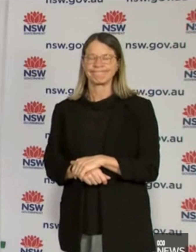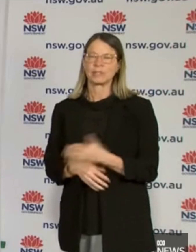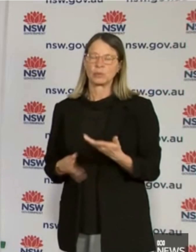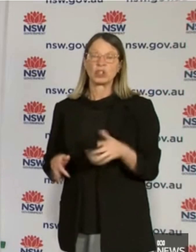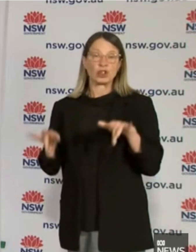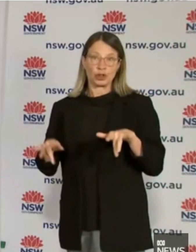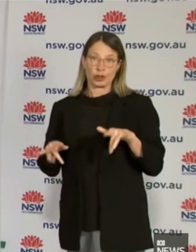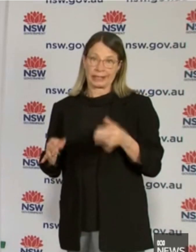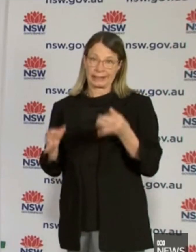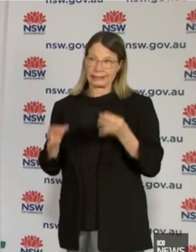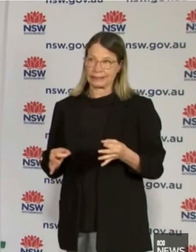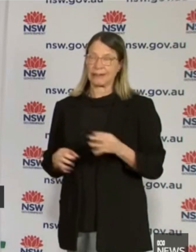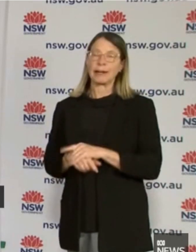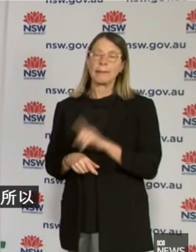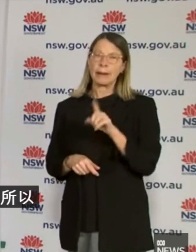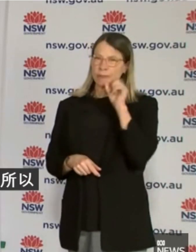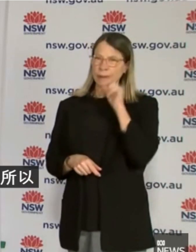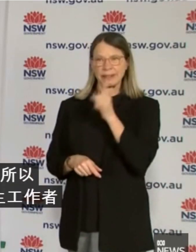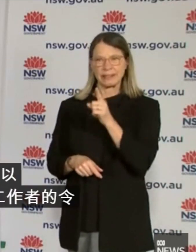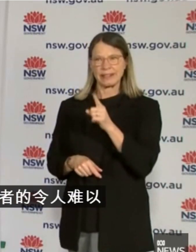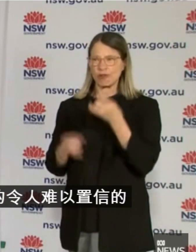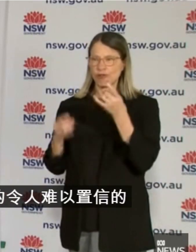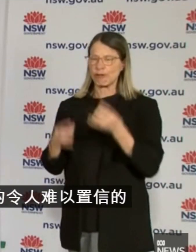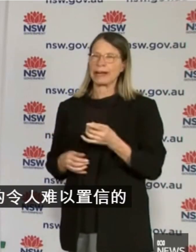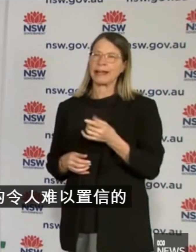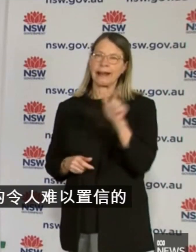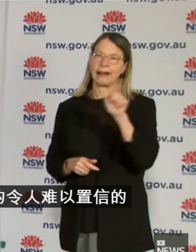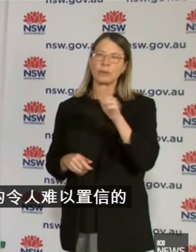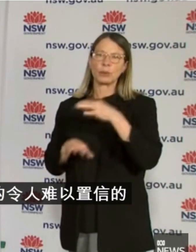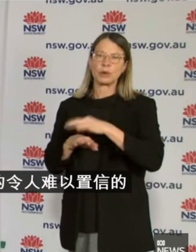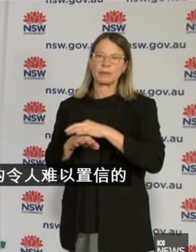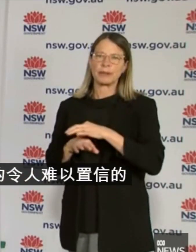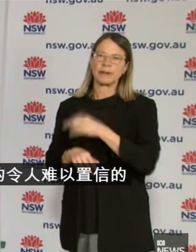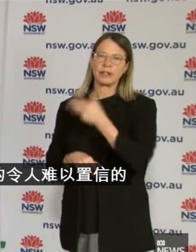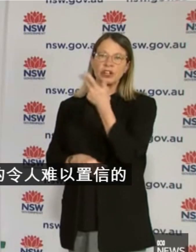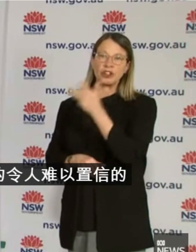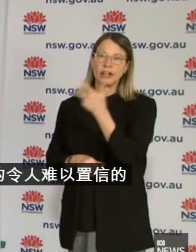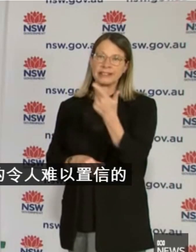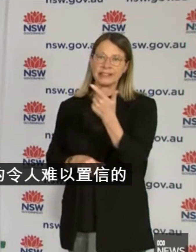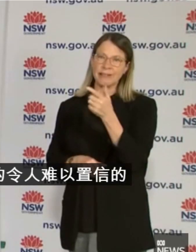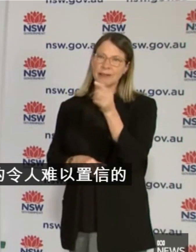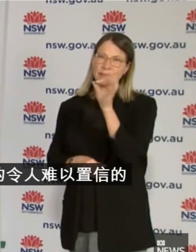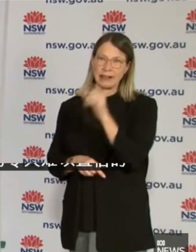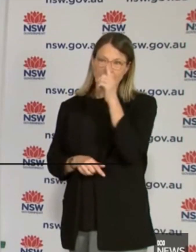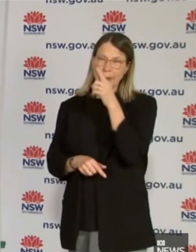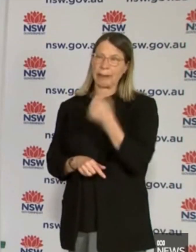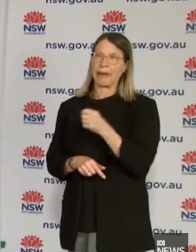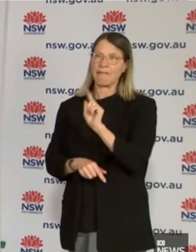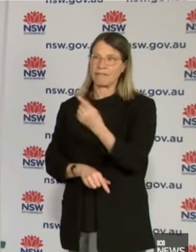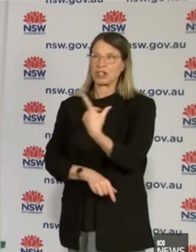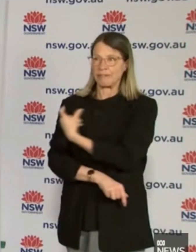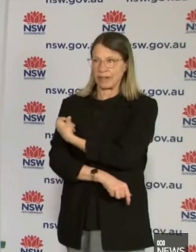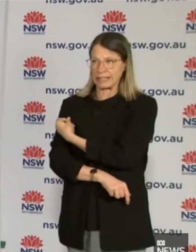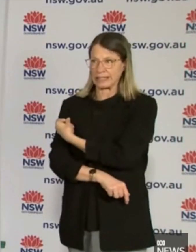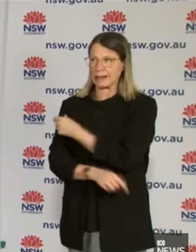for example, 97% first dose. So what we're seeing is an incredibly positive response from health workers broadly across the